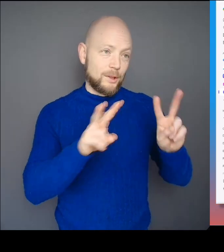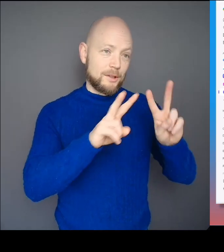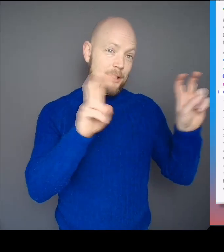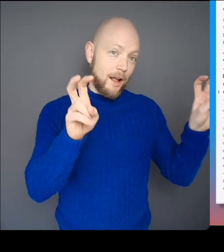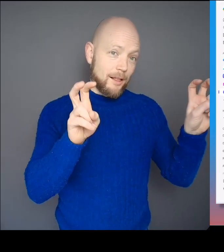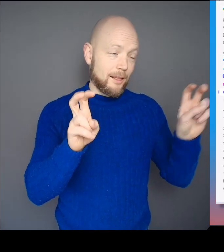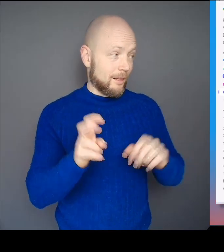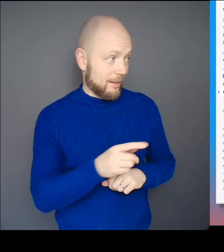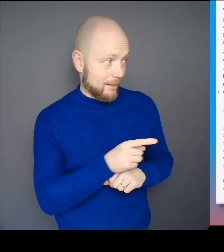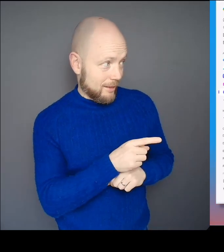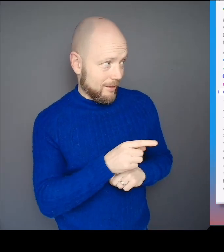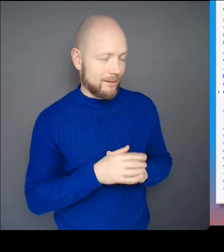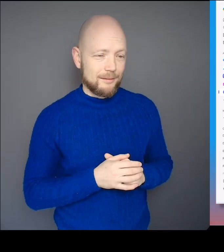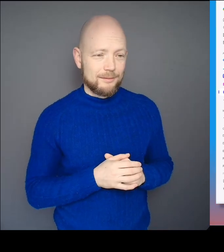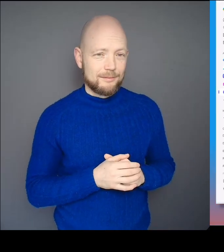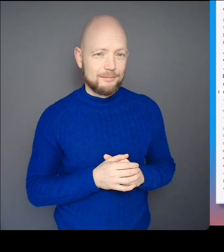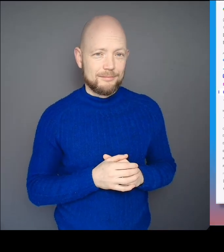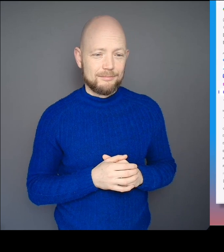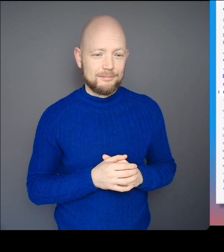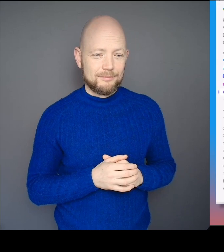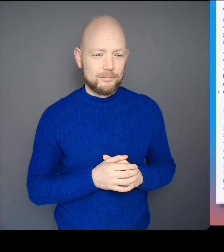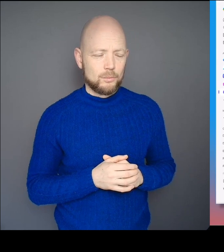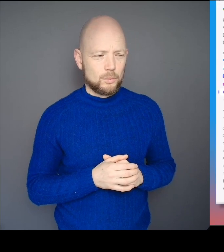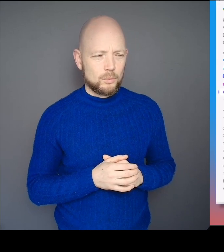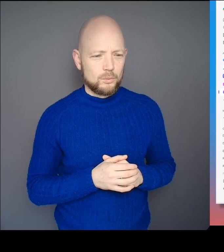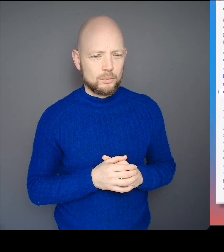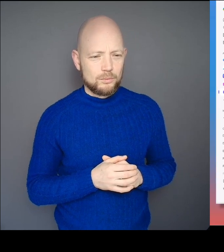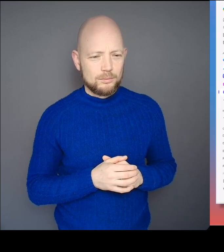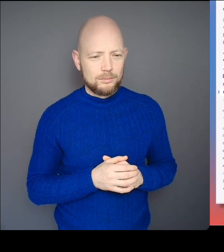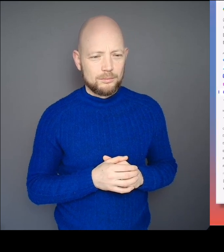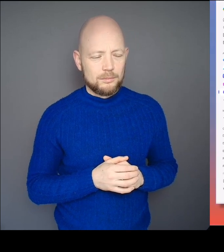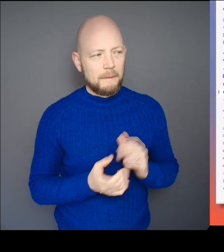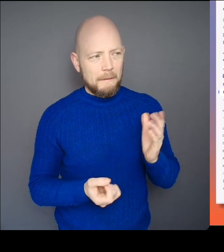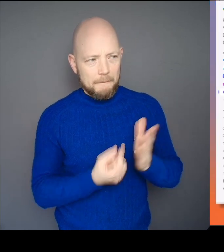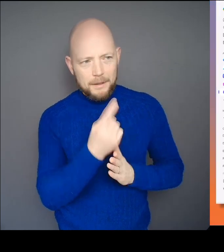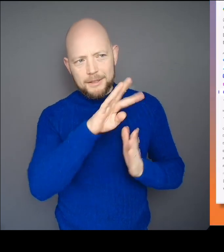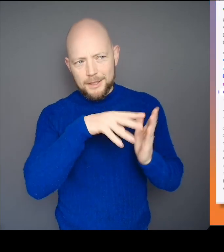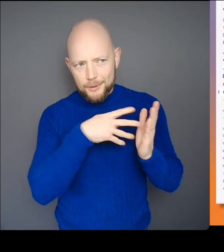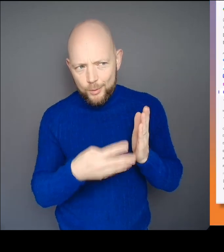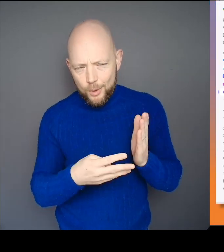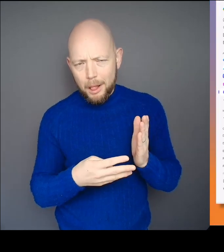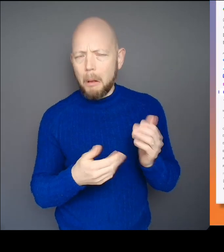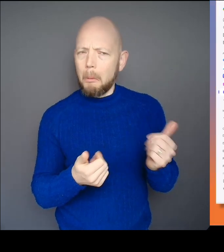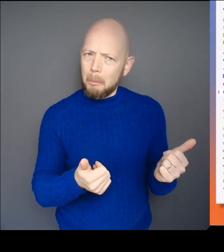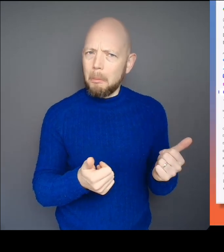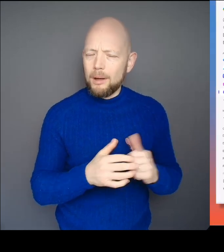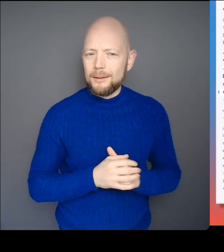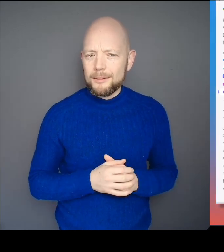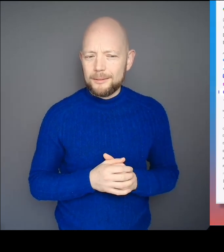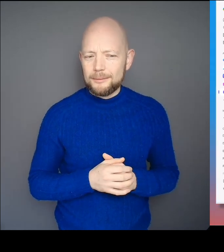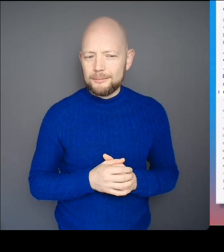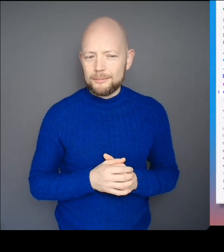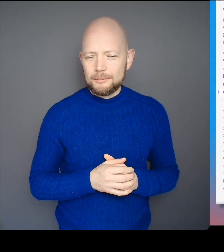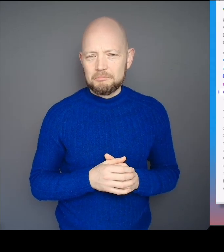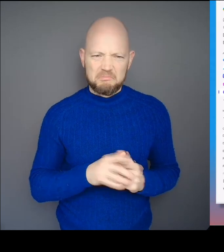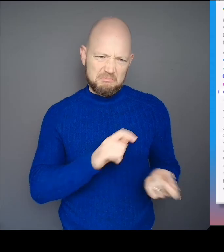this is the title, what is Pets at Workday, event schedule. So let's say we wanted to say